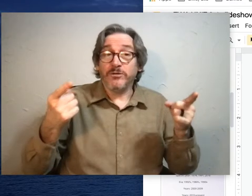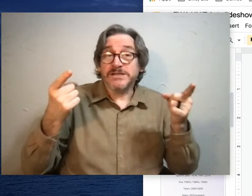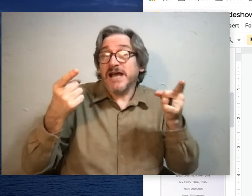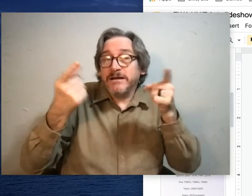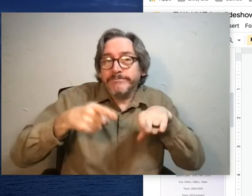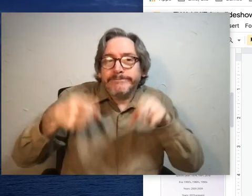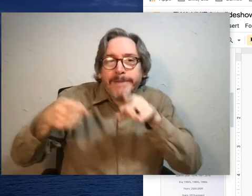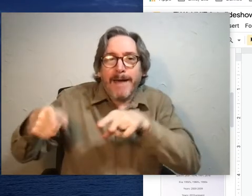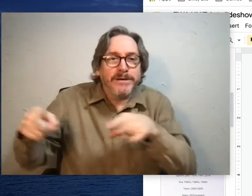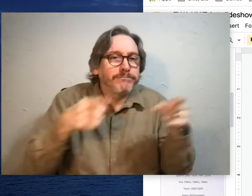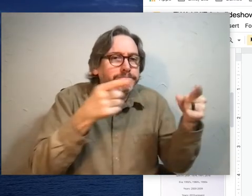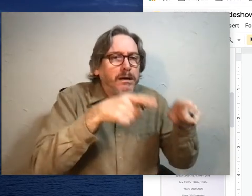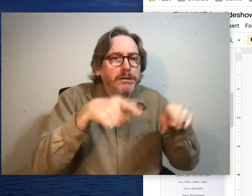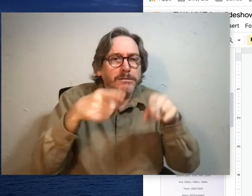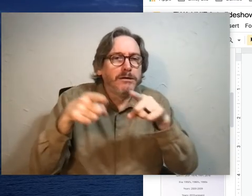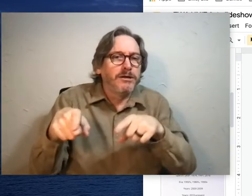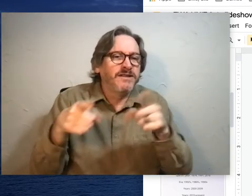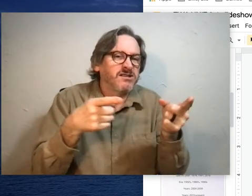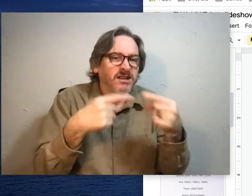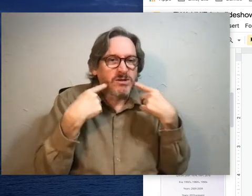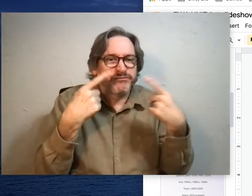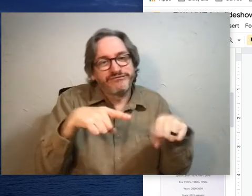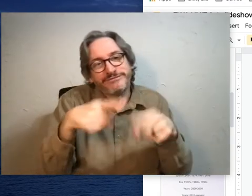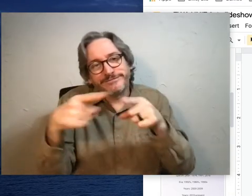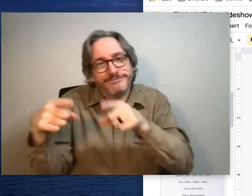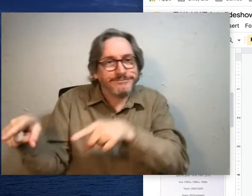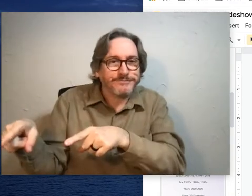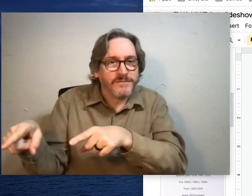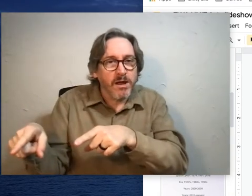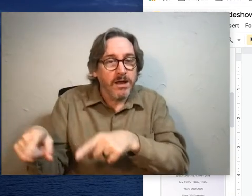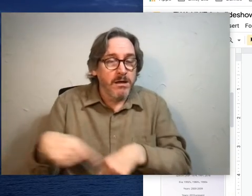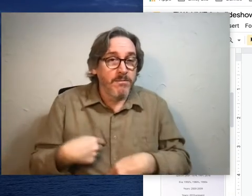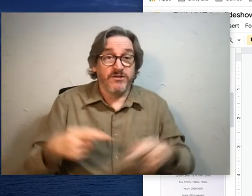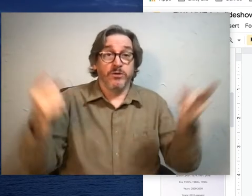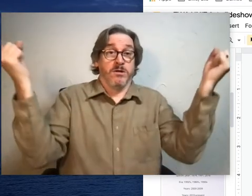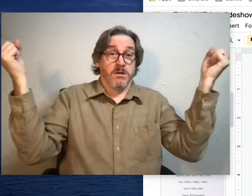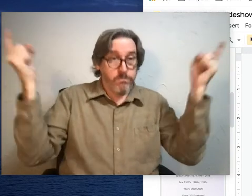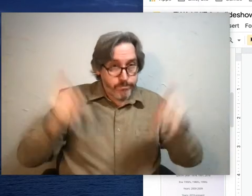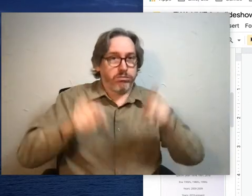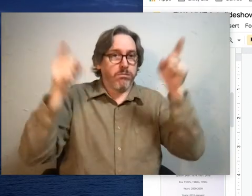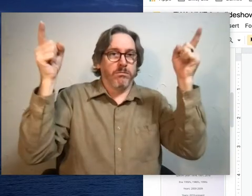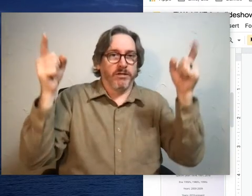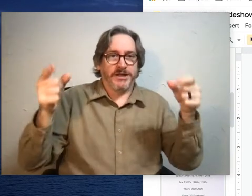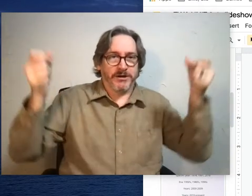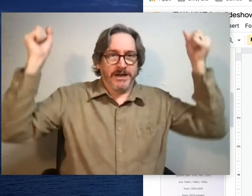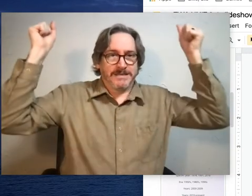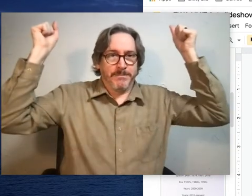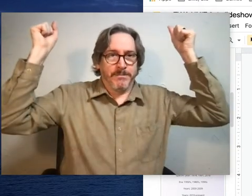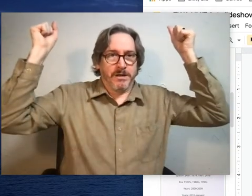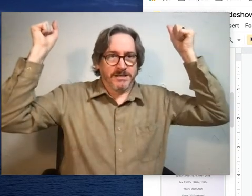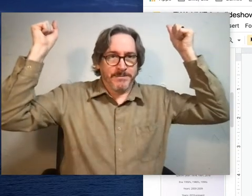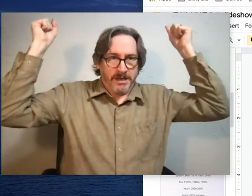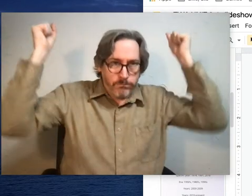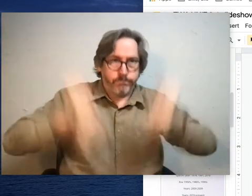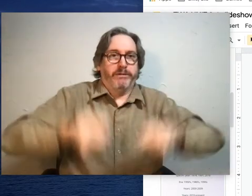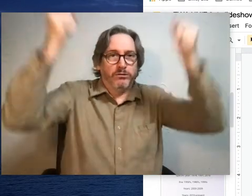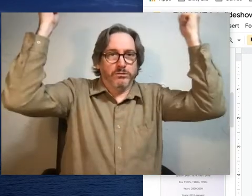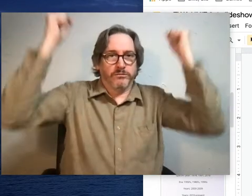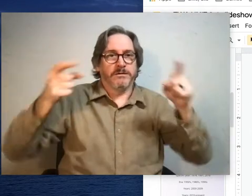And you can sign happen. These are little ones. Right? But if you boom, like you're hitting a